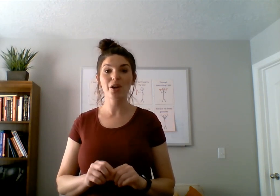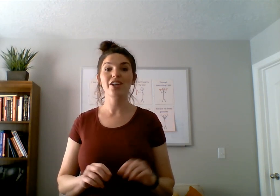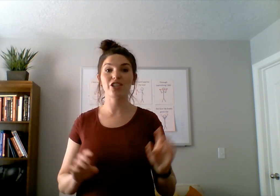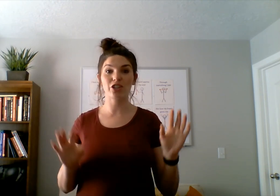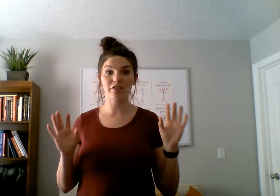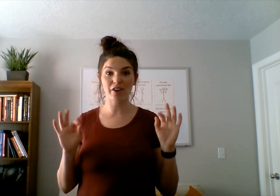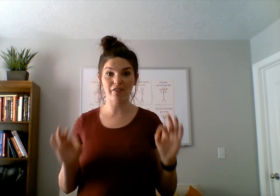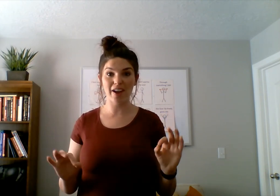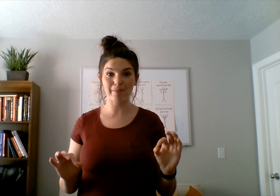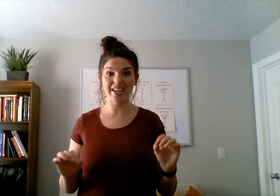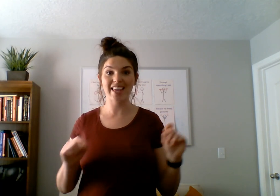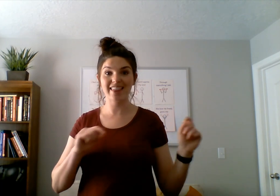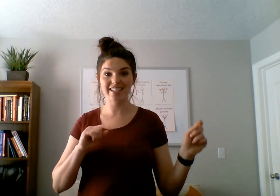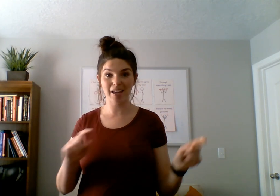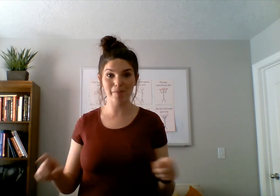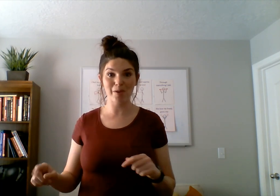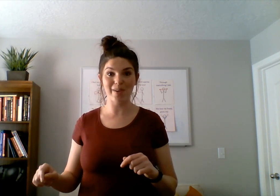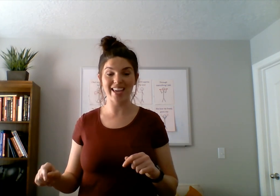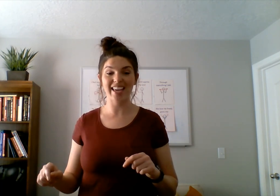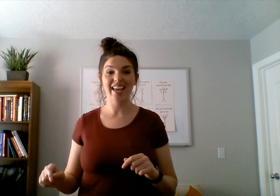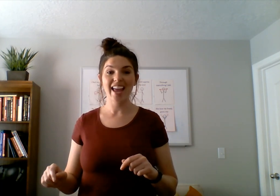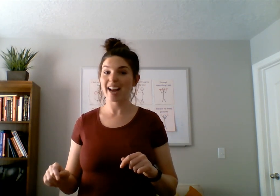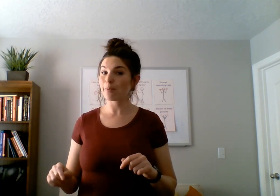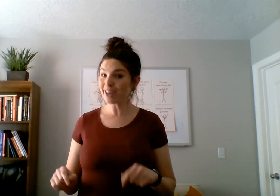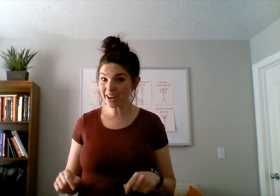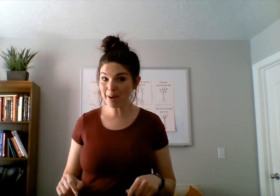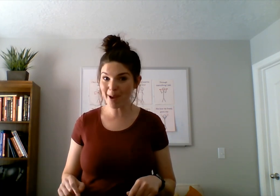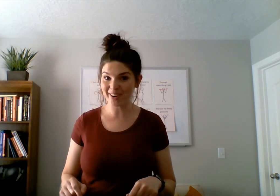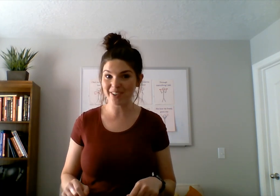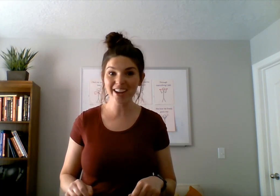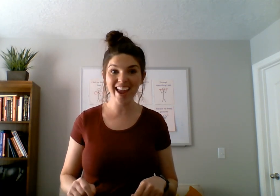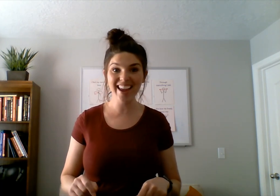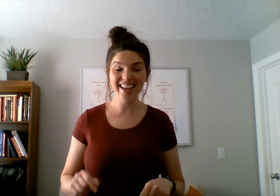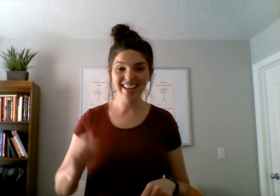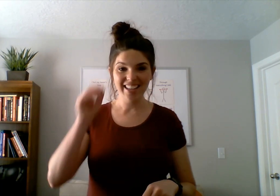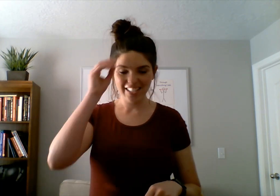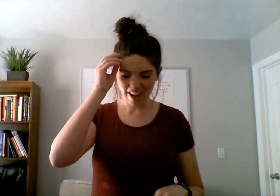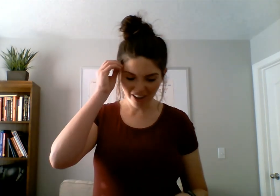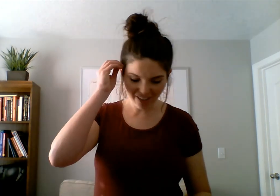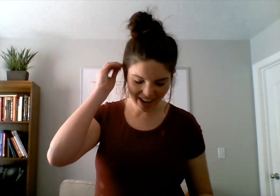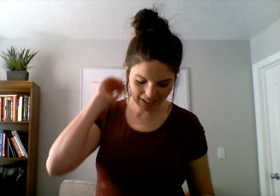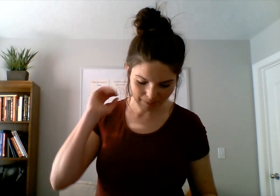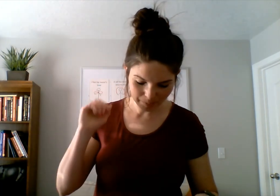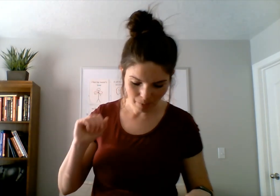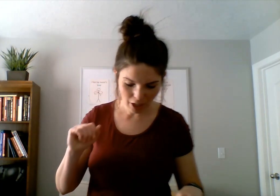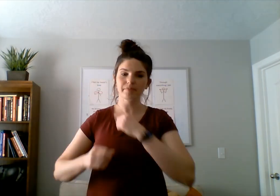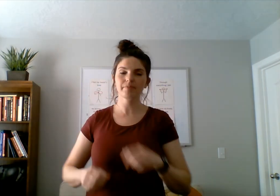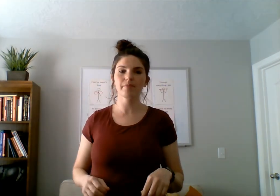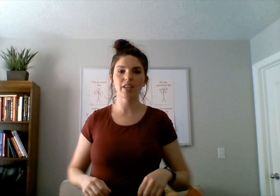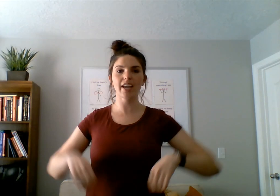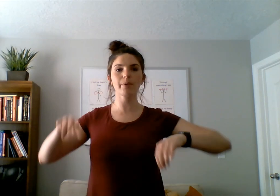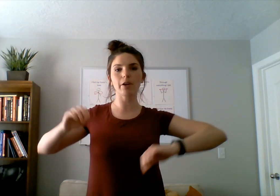to serve your family this coming week. And I want to hear about it. Okay? All right. Okay, here we go.